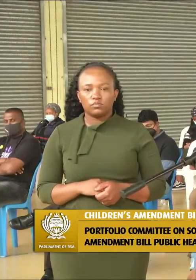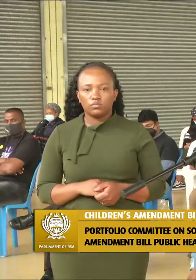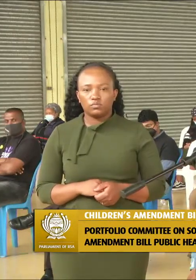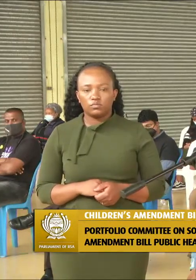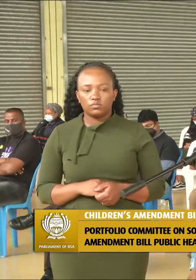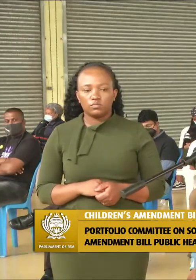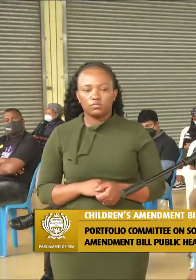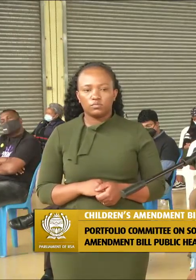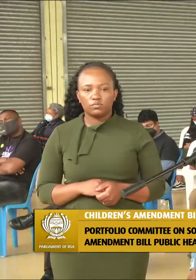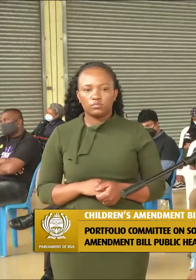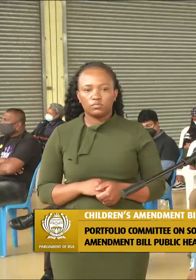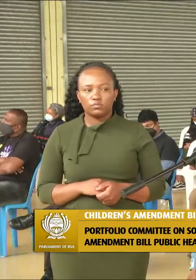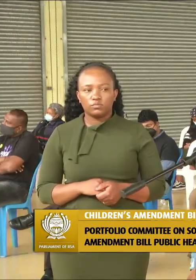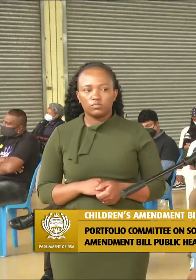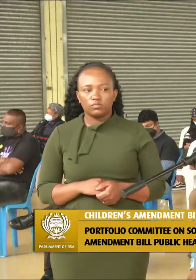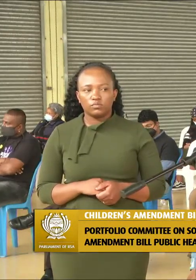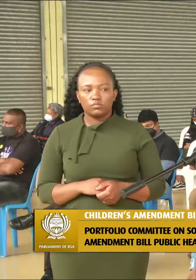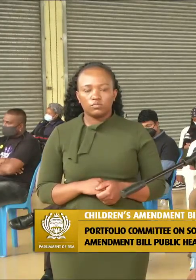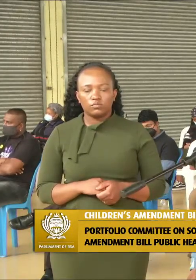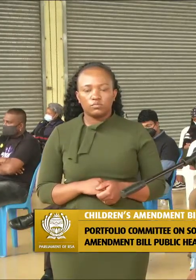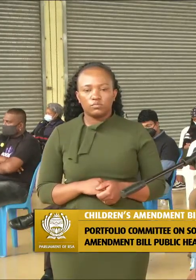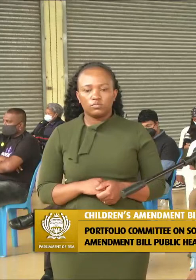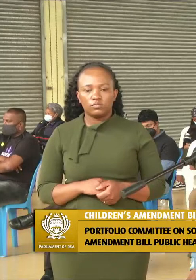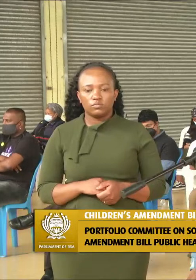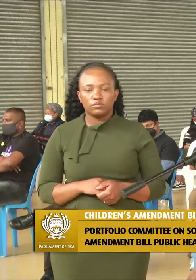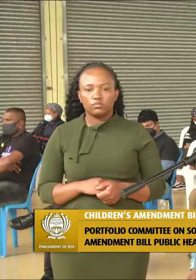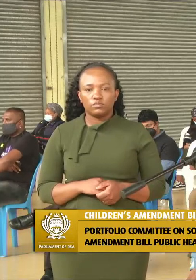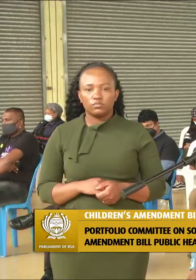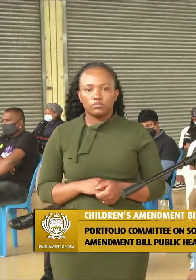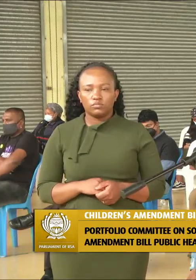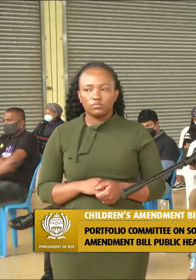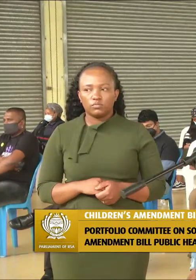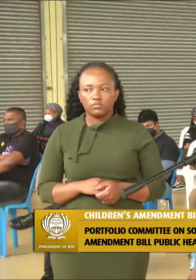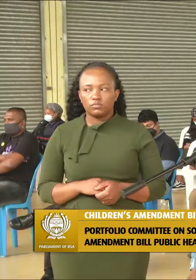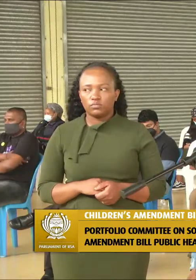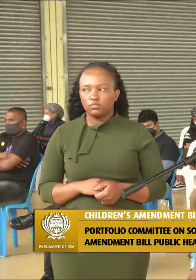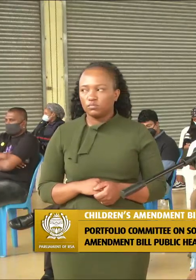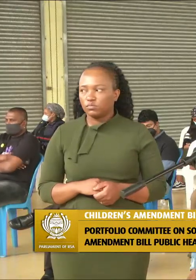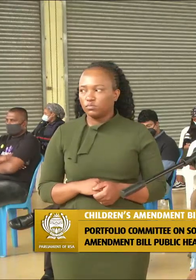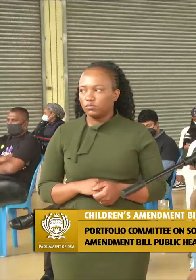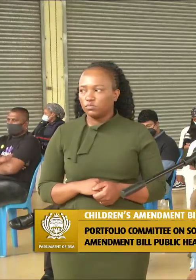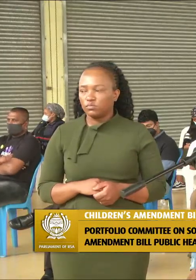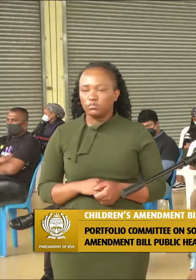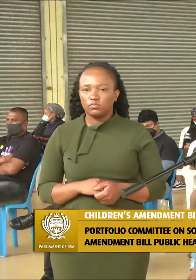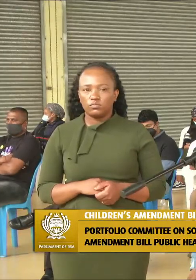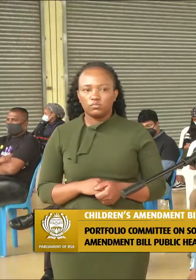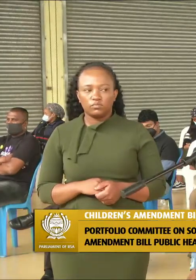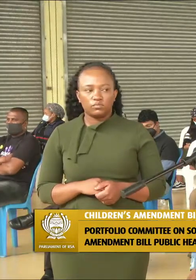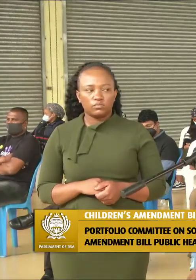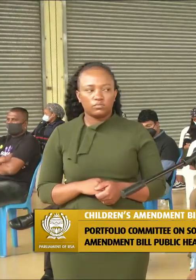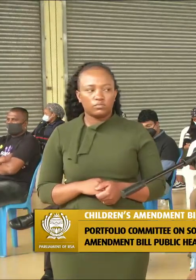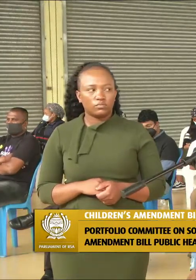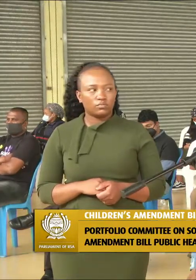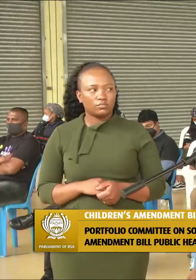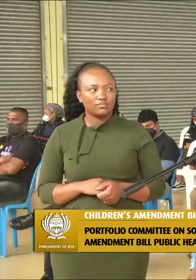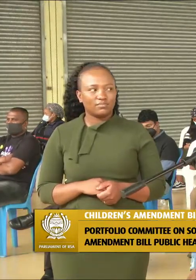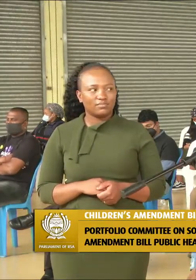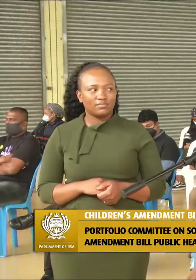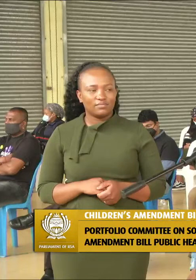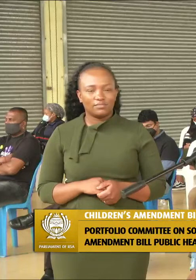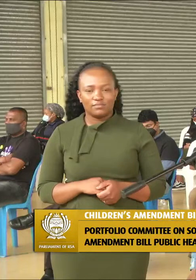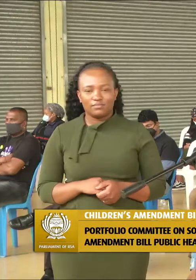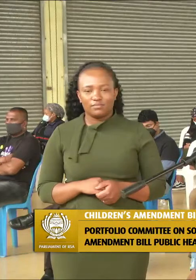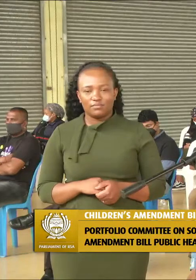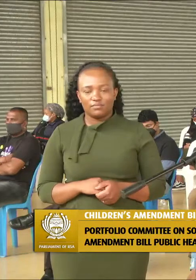academically. They are getting top 2s, top 3s. So top I'm very ones. Top 1s, even yes. Top 1s. So I'm